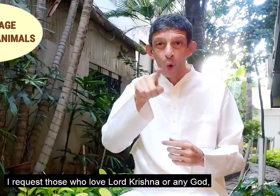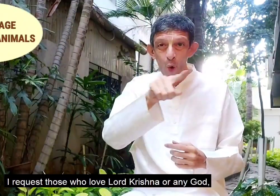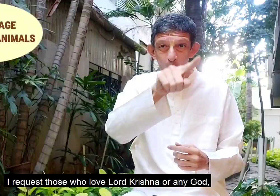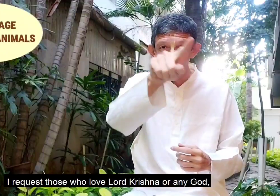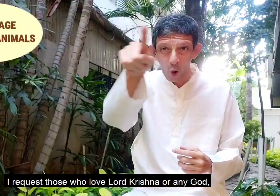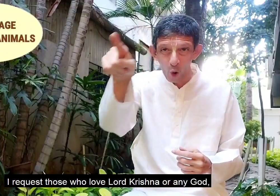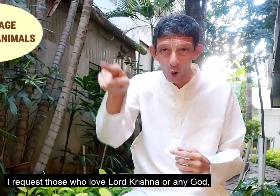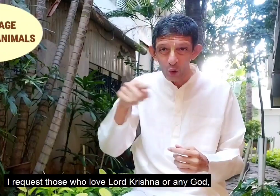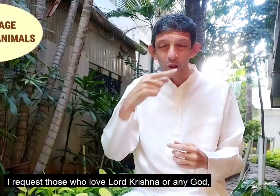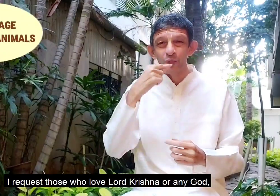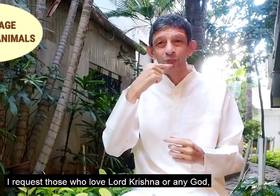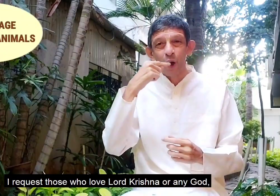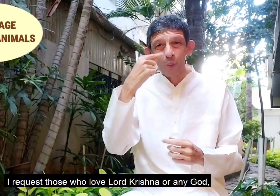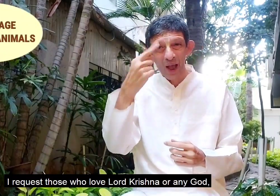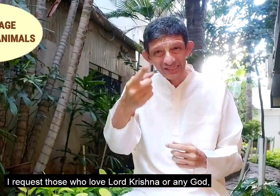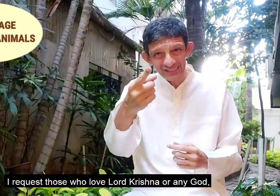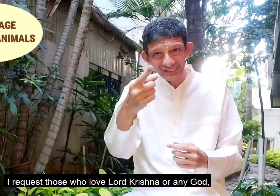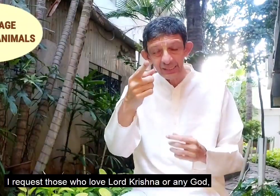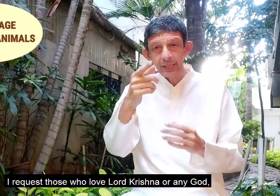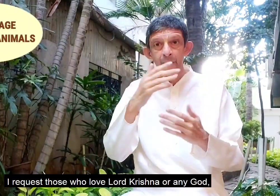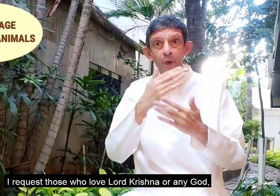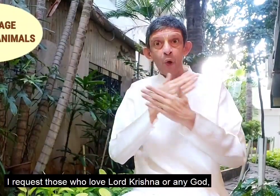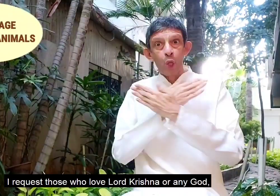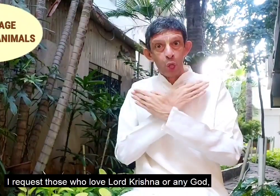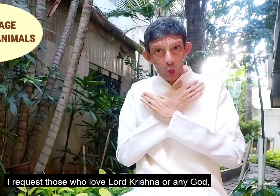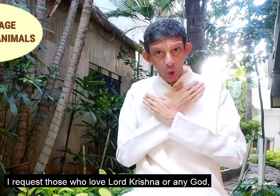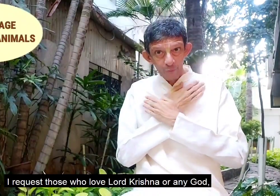I request those who love Lord Krishna or any God.